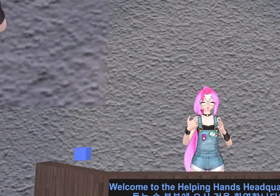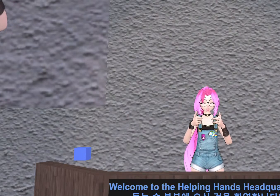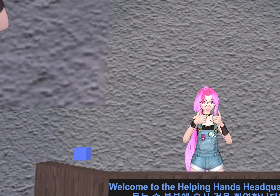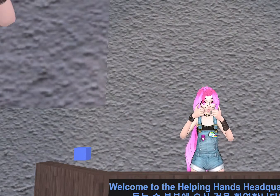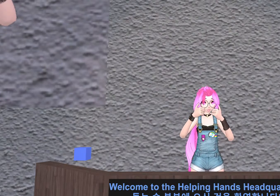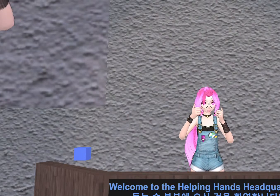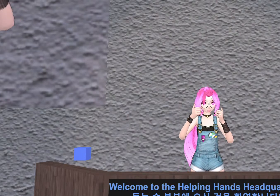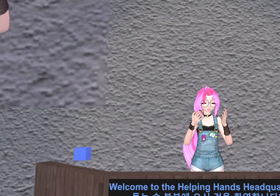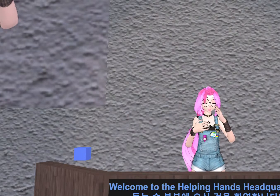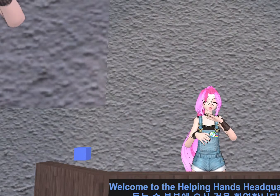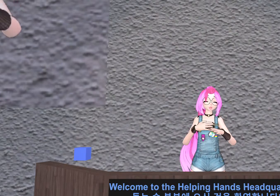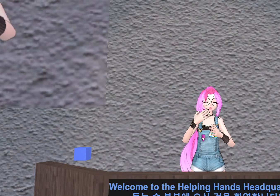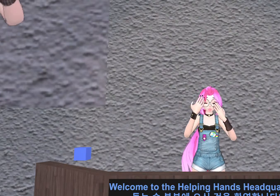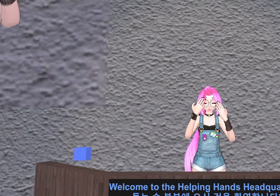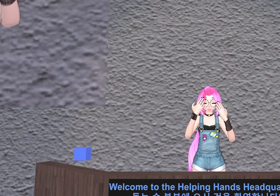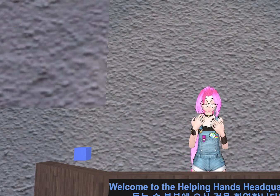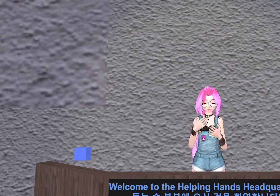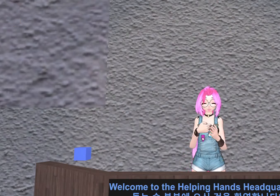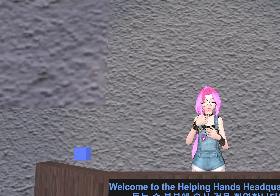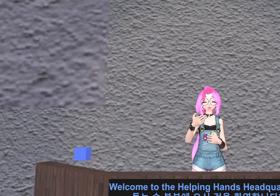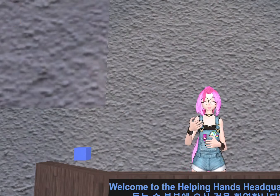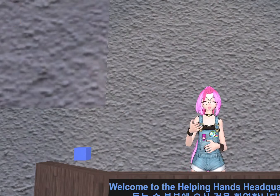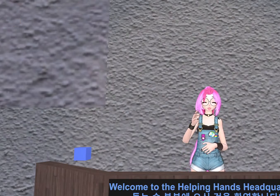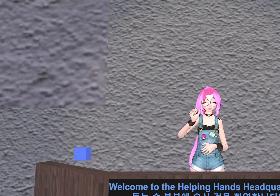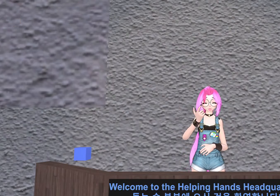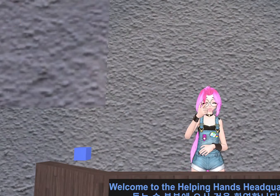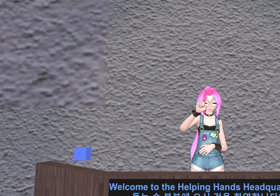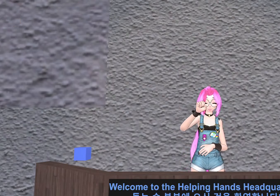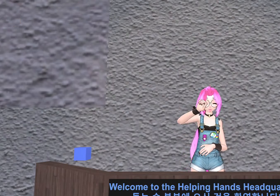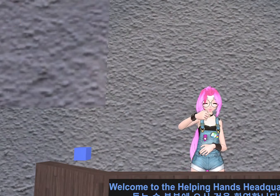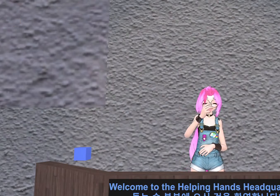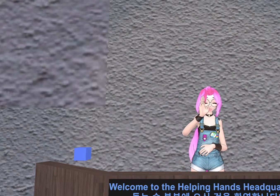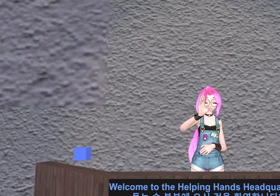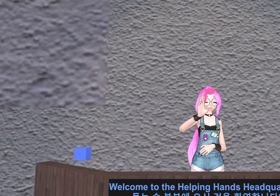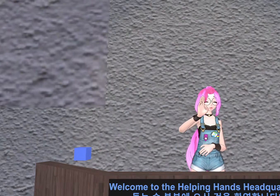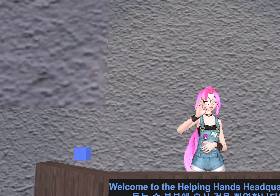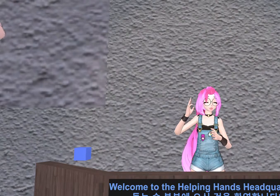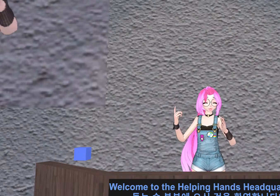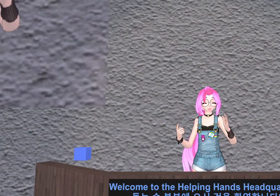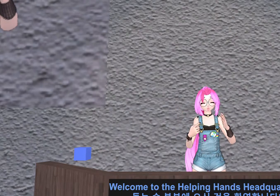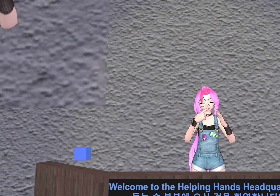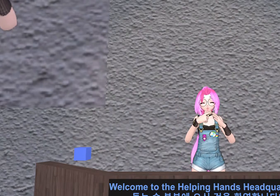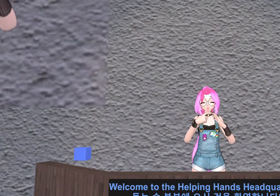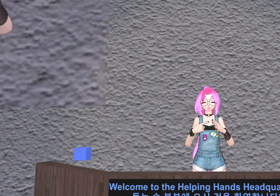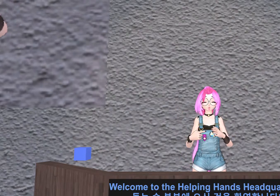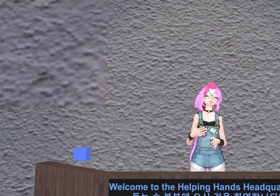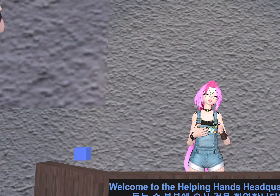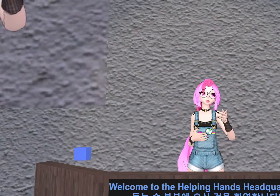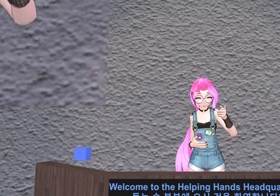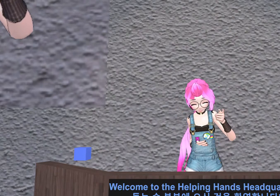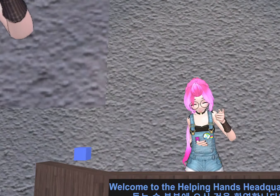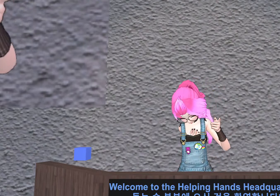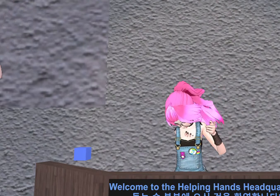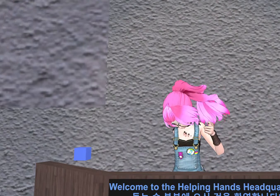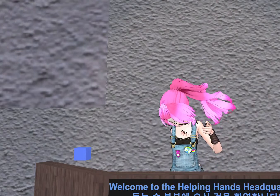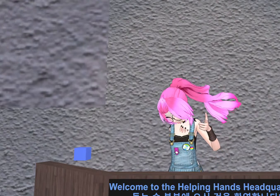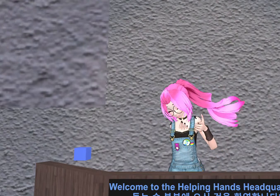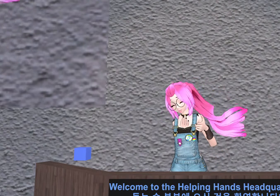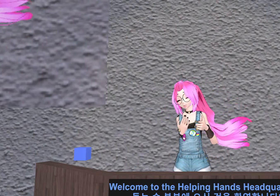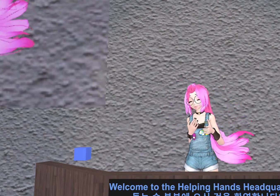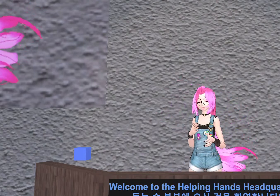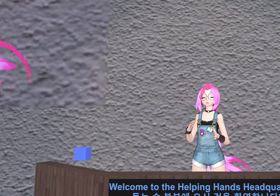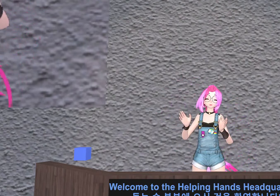No one showed up to game night. I'm so sad. I paid for all the Jack boxes Fearless. and no one showed up.